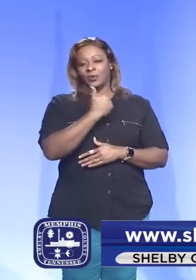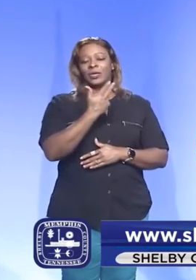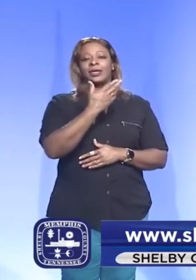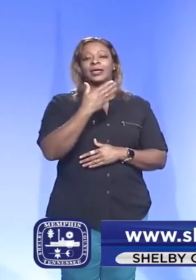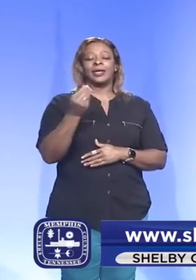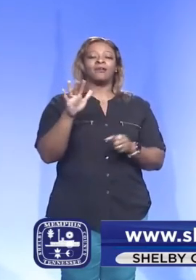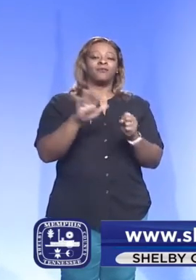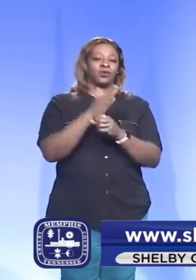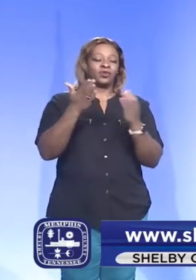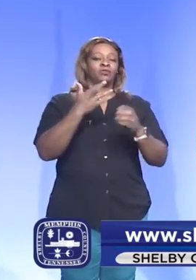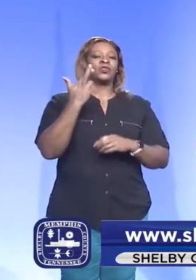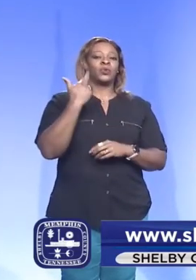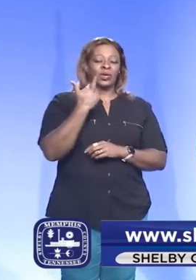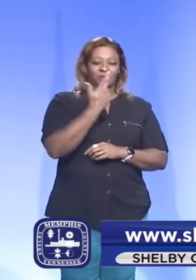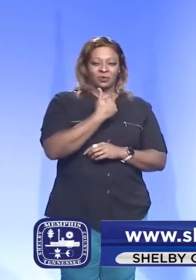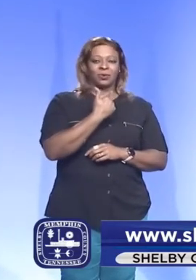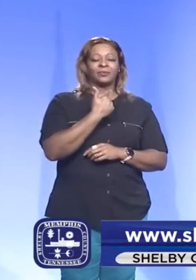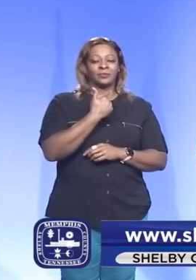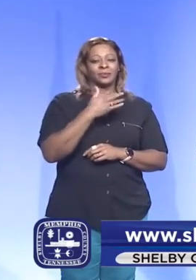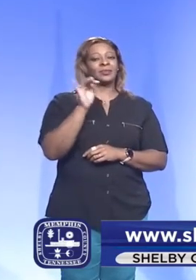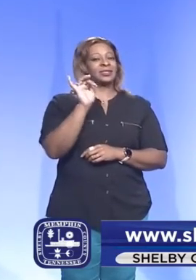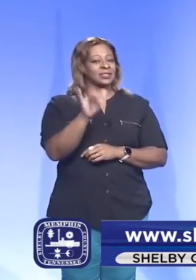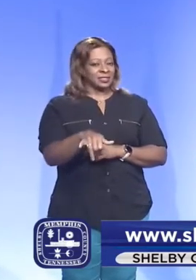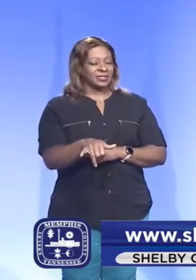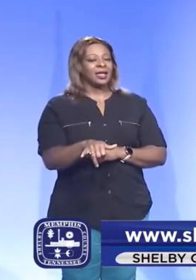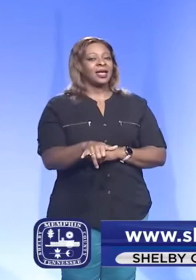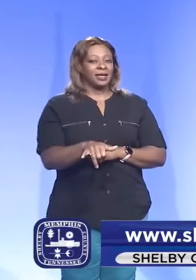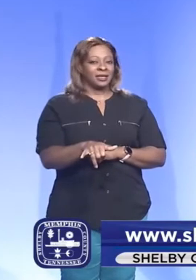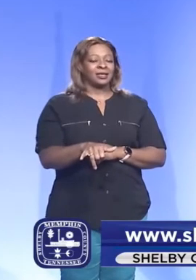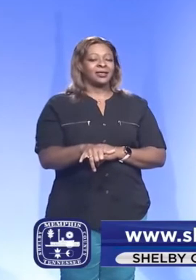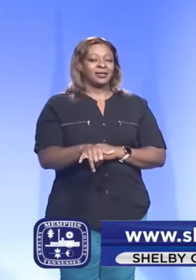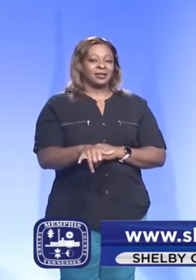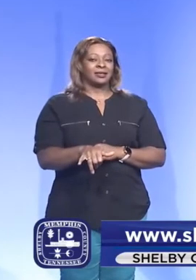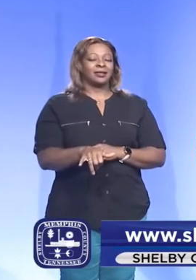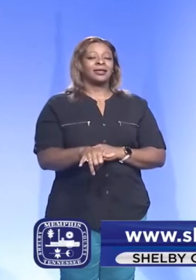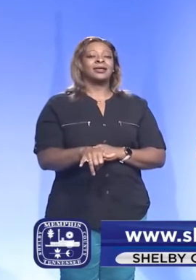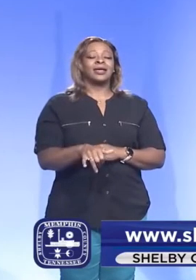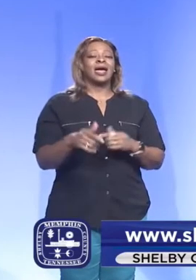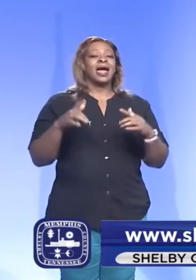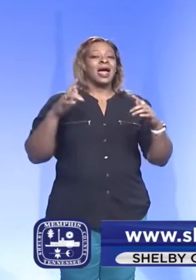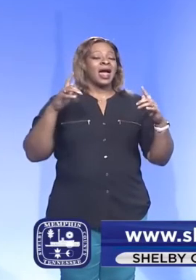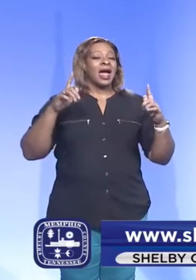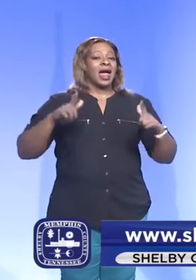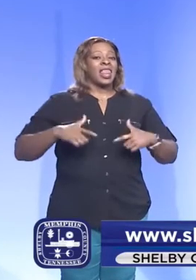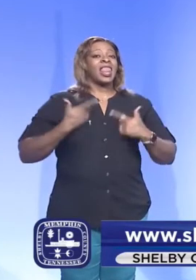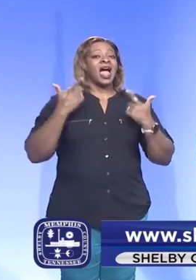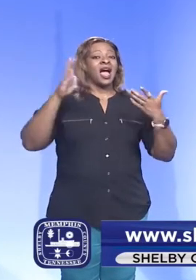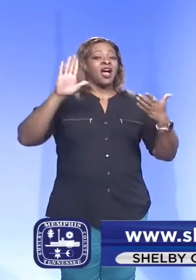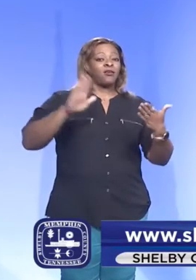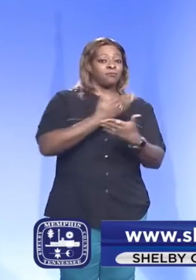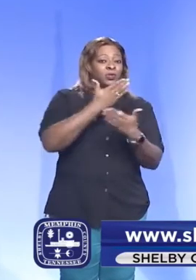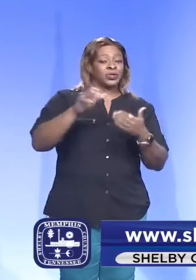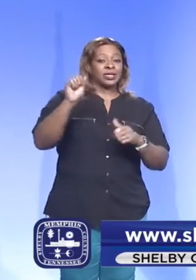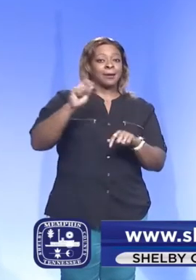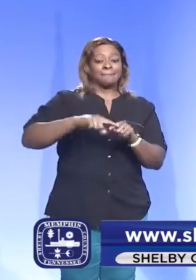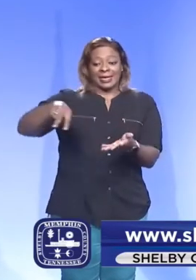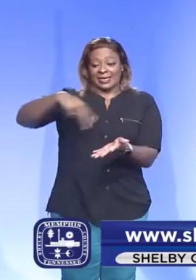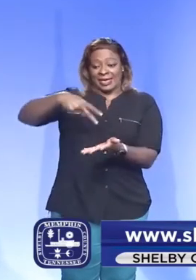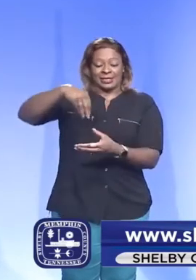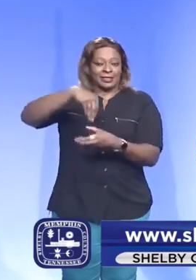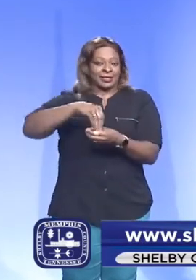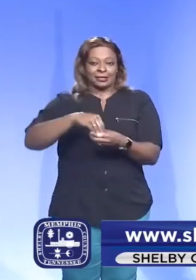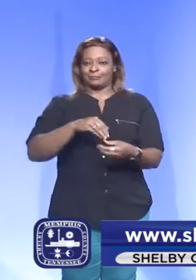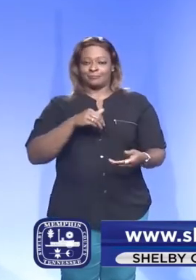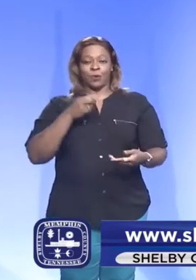full service restaurants, and that is live music can occur, but no dancing inside,